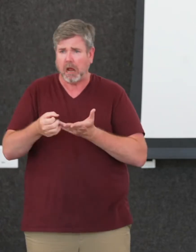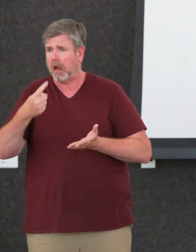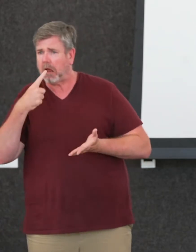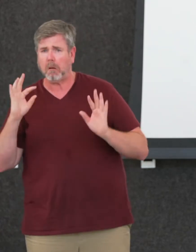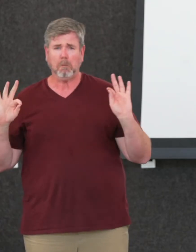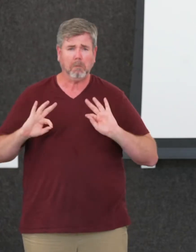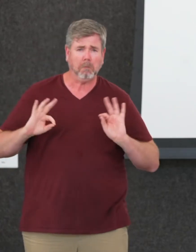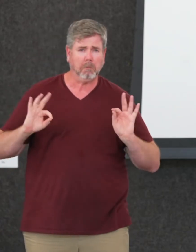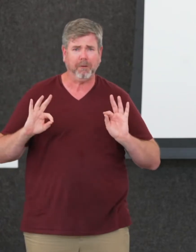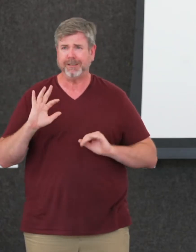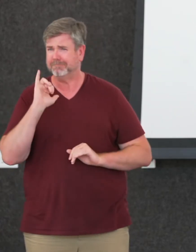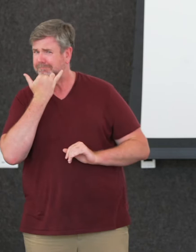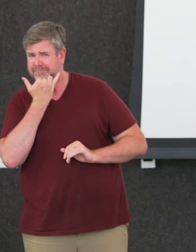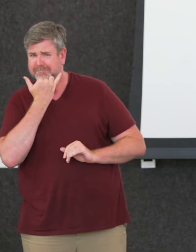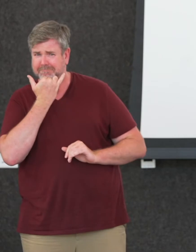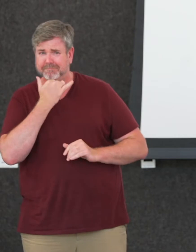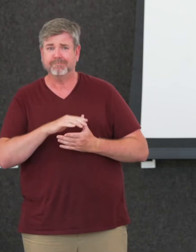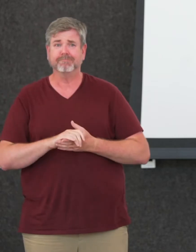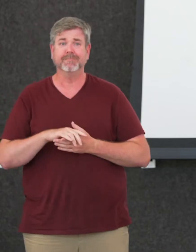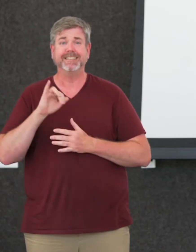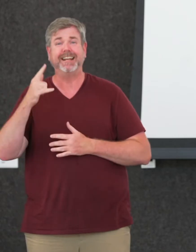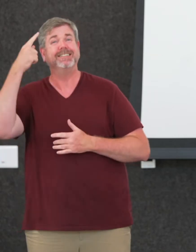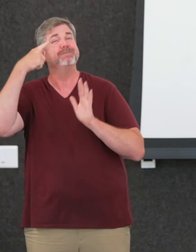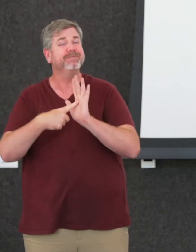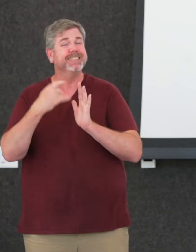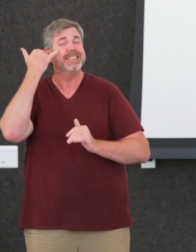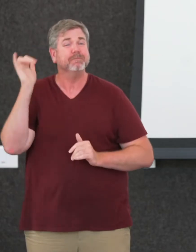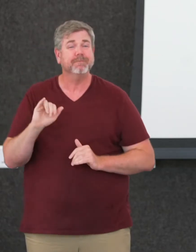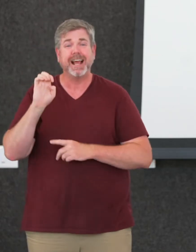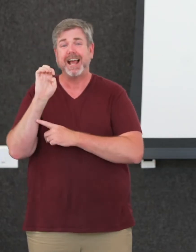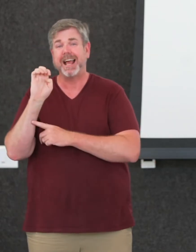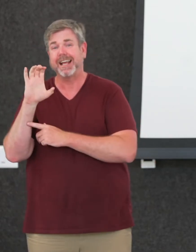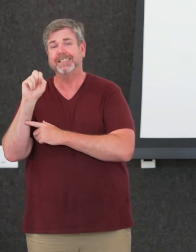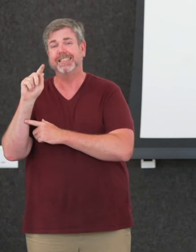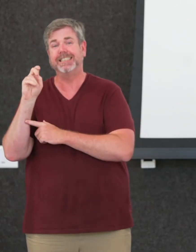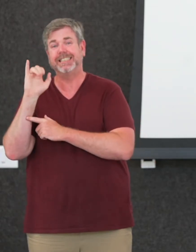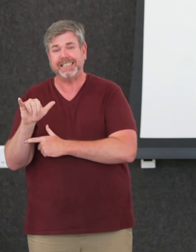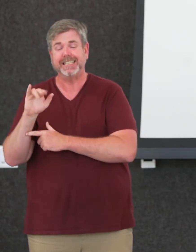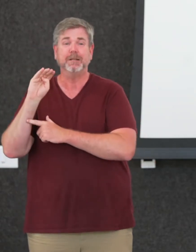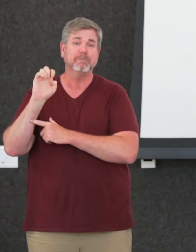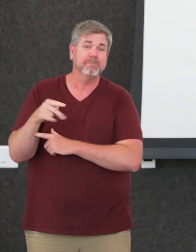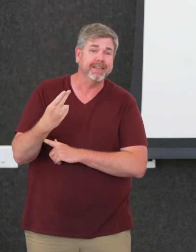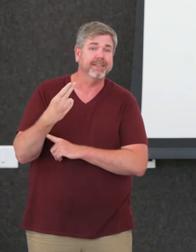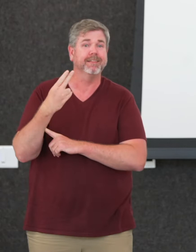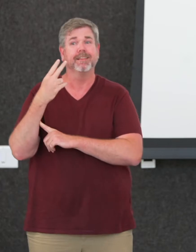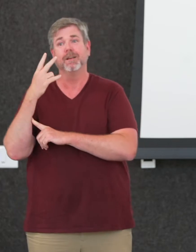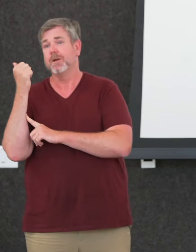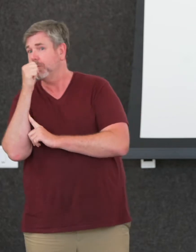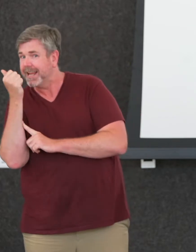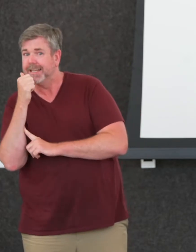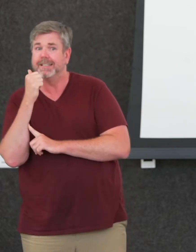a Percocet, an ecstasy, a Xanax, methamphetamines, or cocaine. We have an